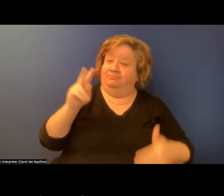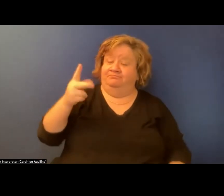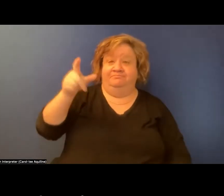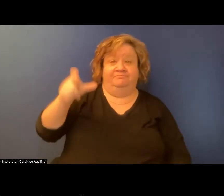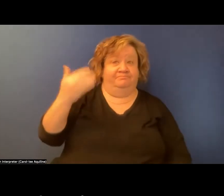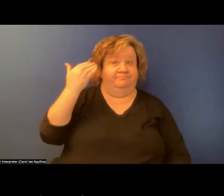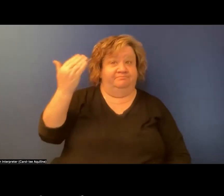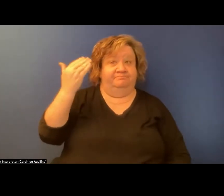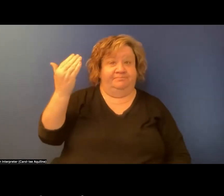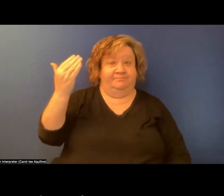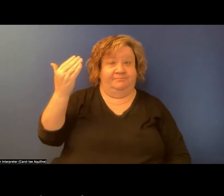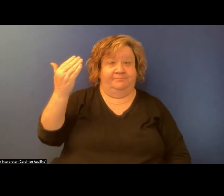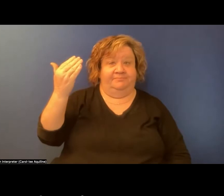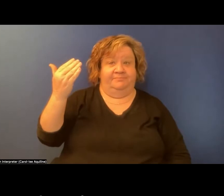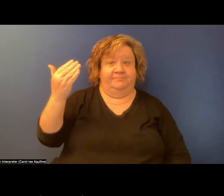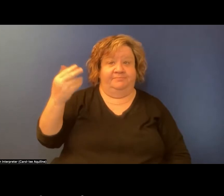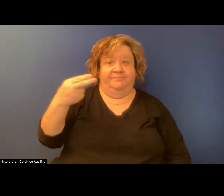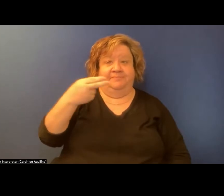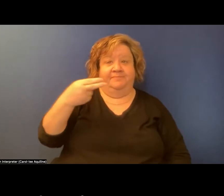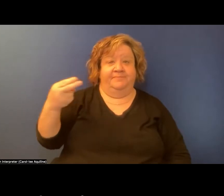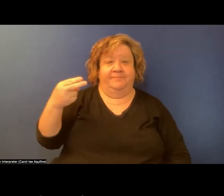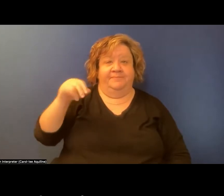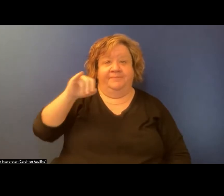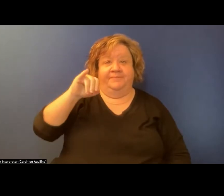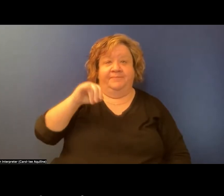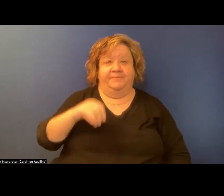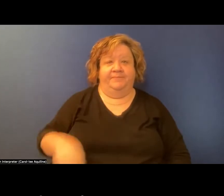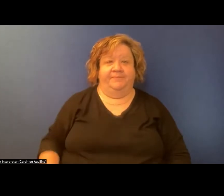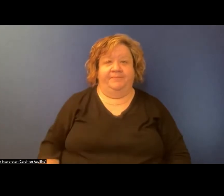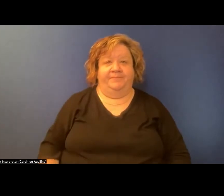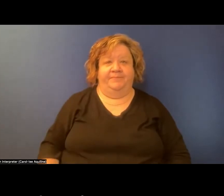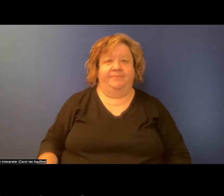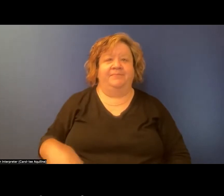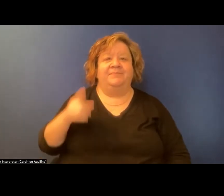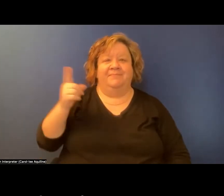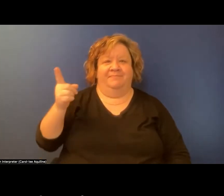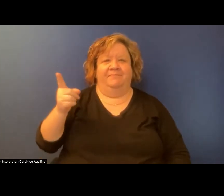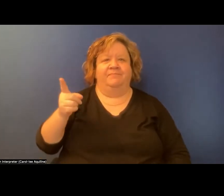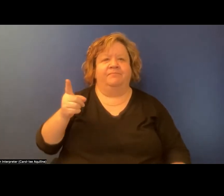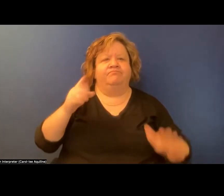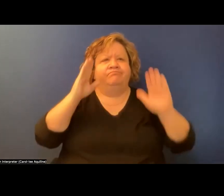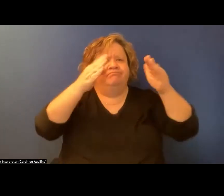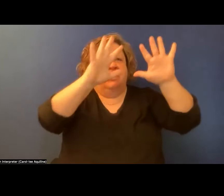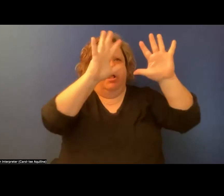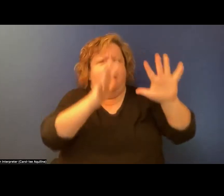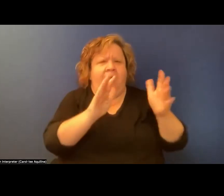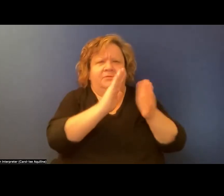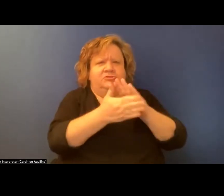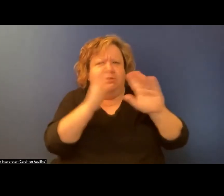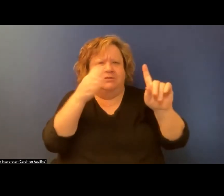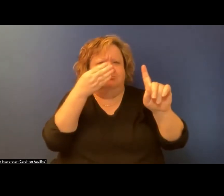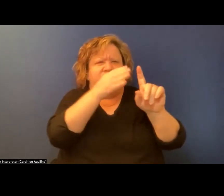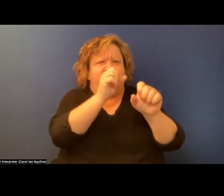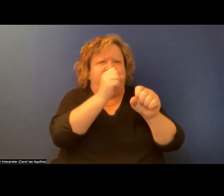Uwan is Ambassador for Climate Change for Finland and Green Climate Fund board members. Uwan